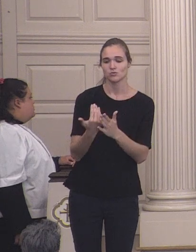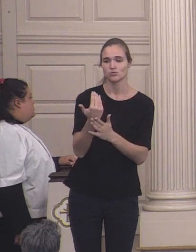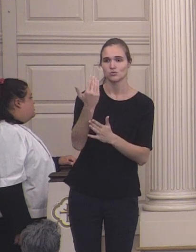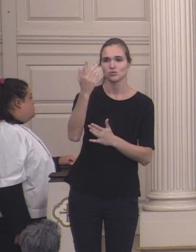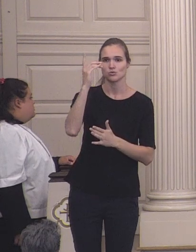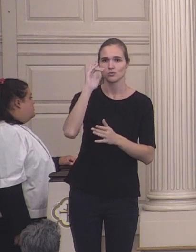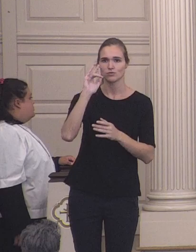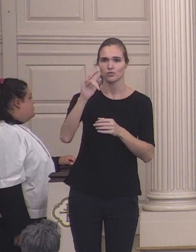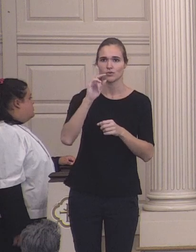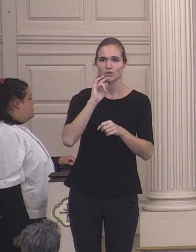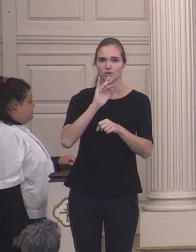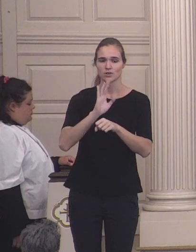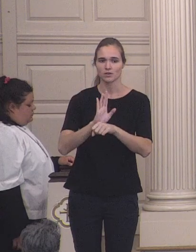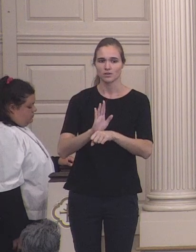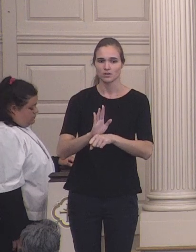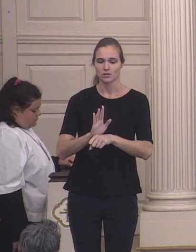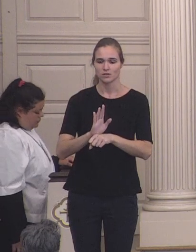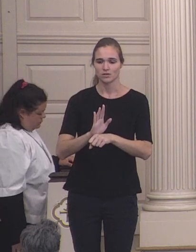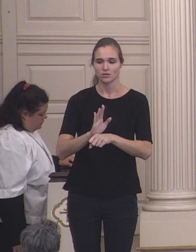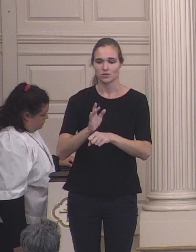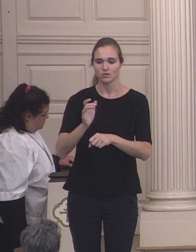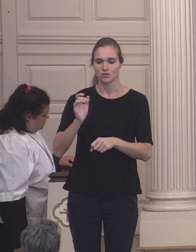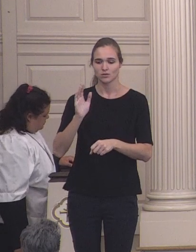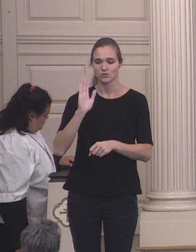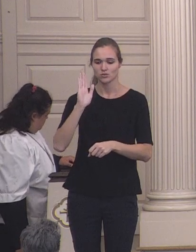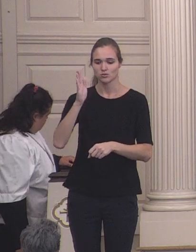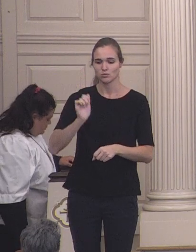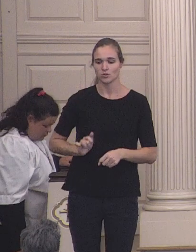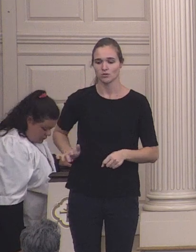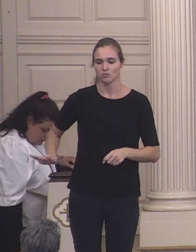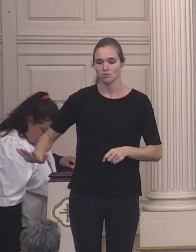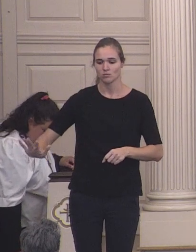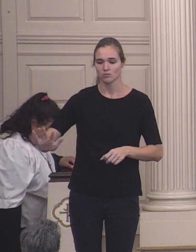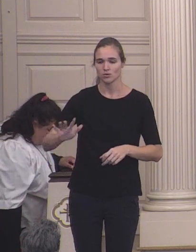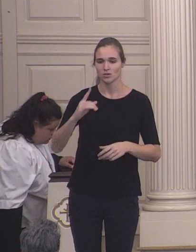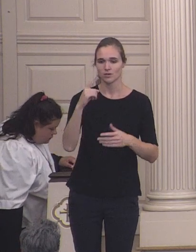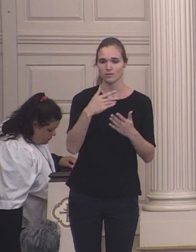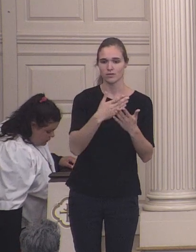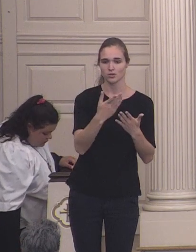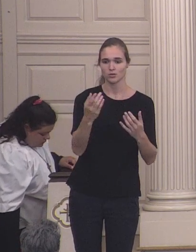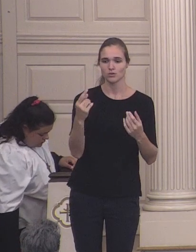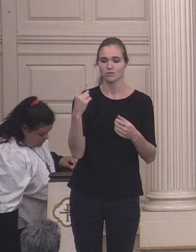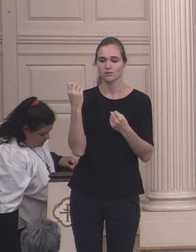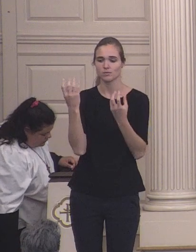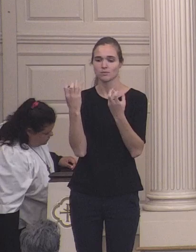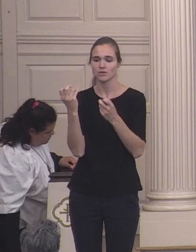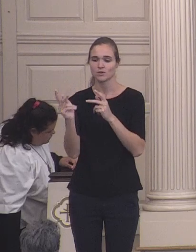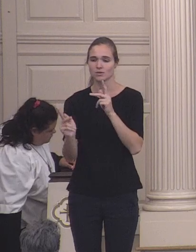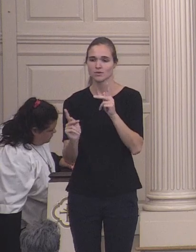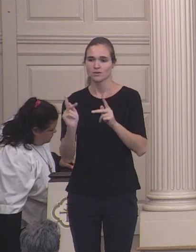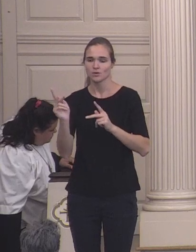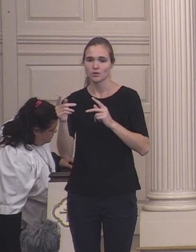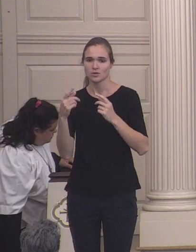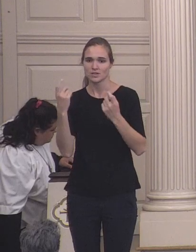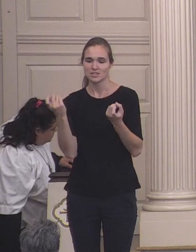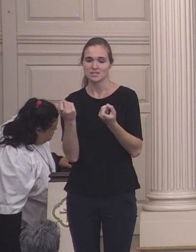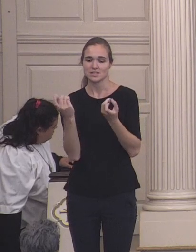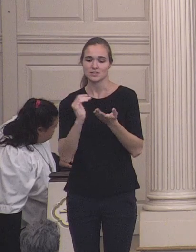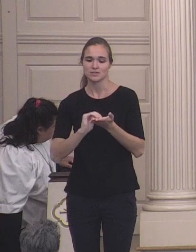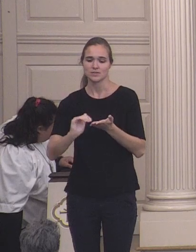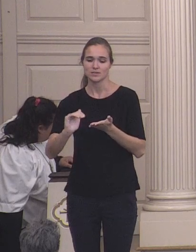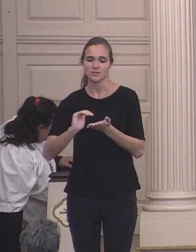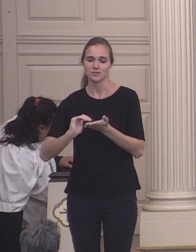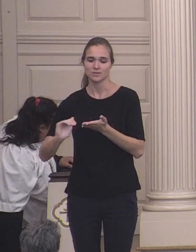and eternal covenant, which will be poured out for you and for many for the forgiveness of